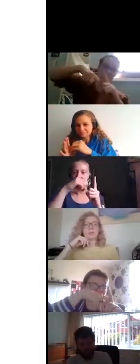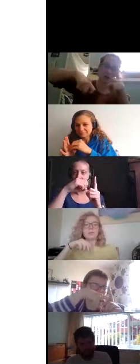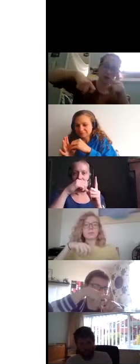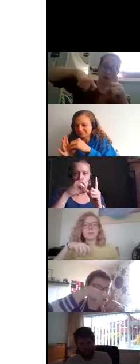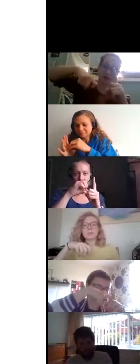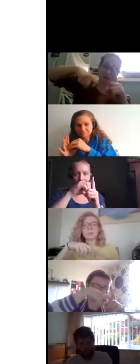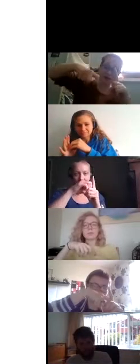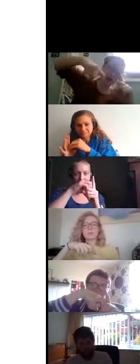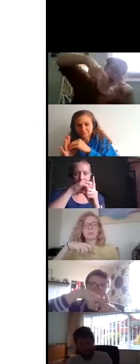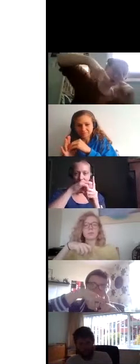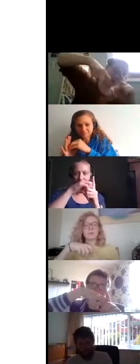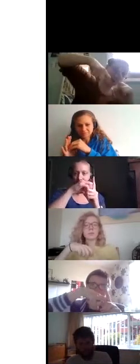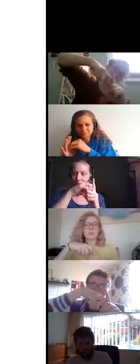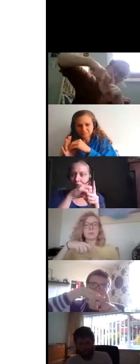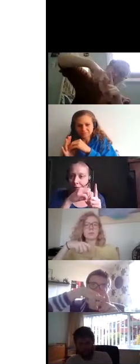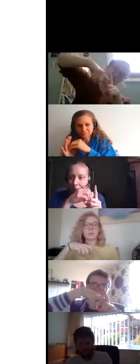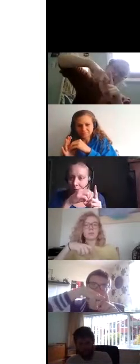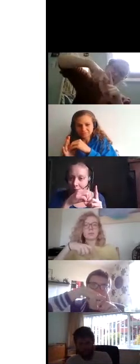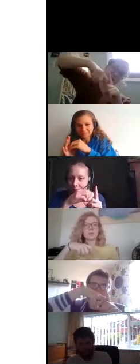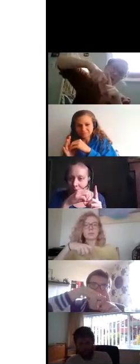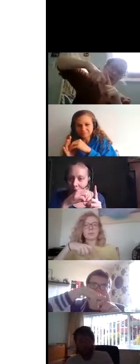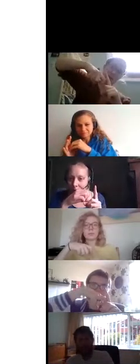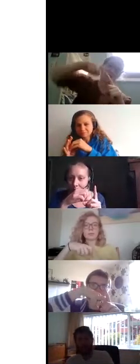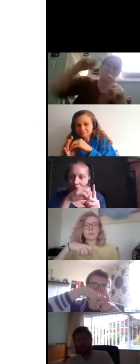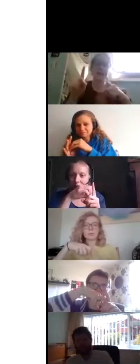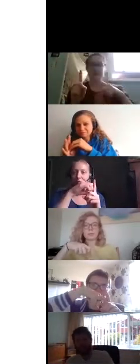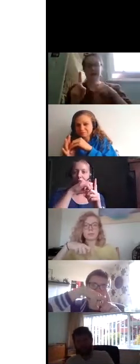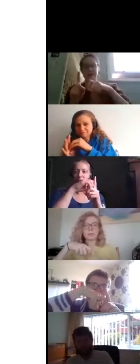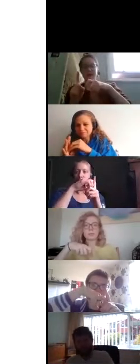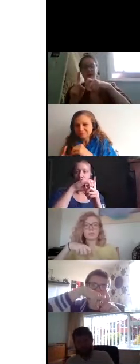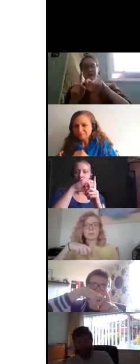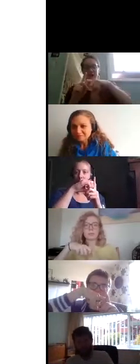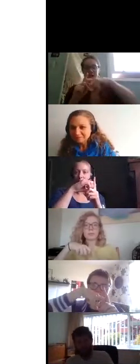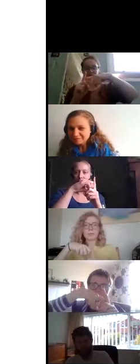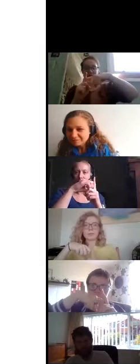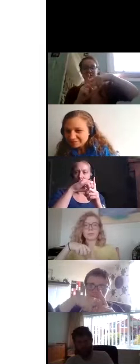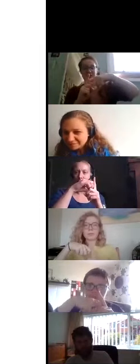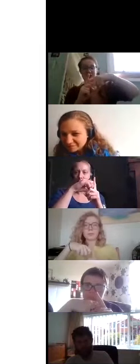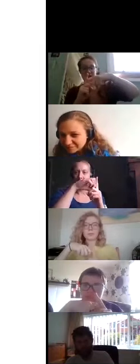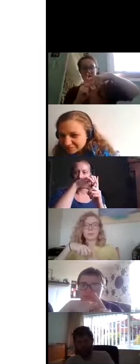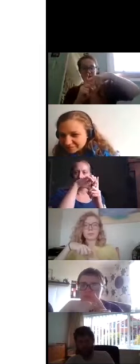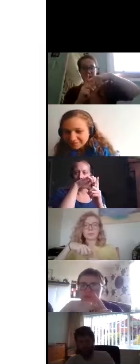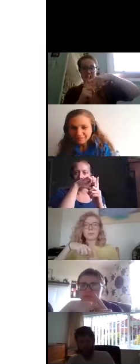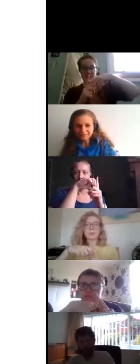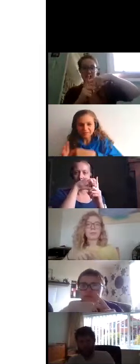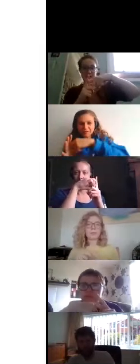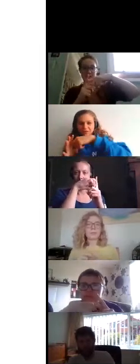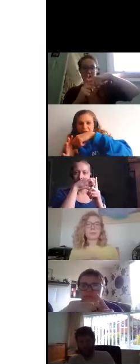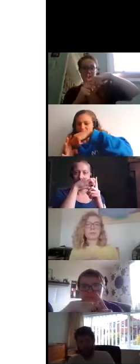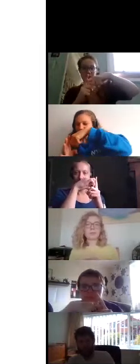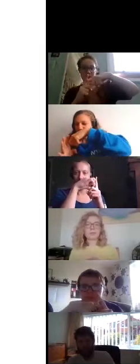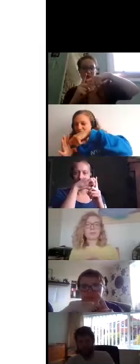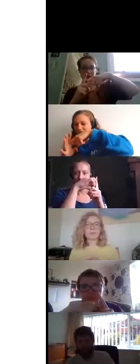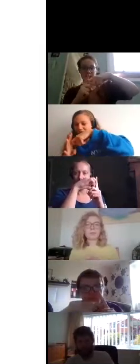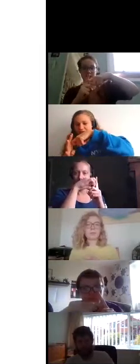Got this finger, and this is your little capital K coming down. For Lydia, it would be like this for the left-handed